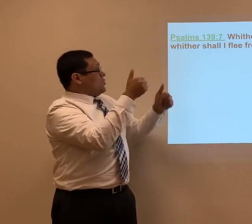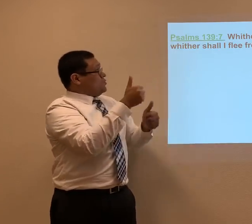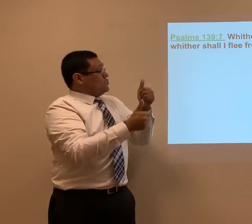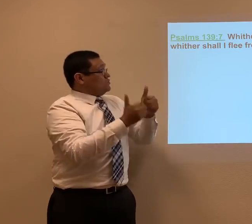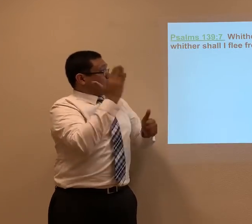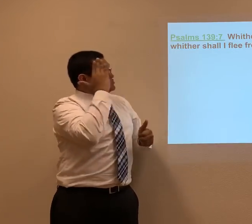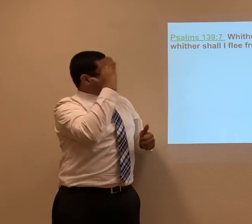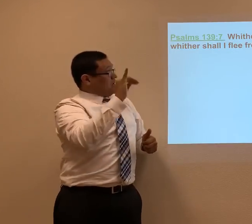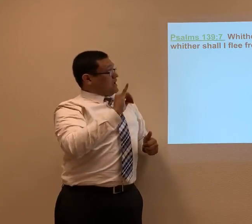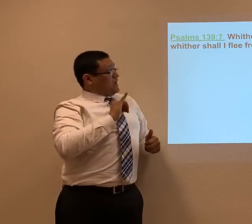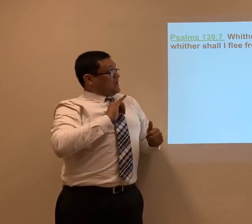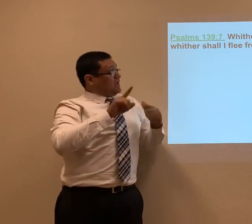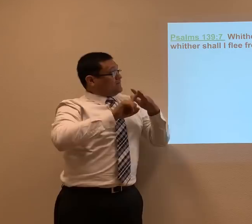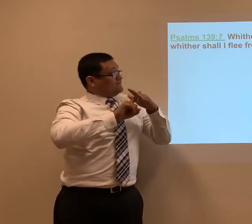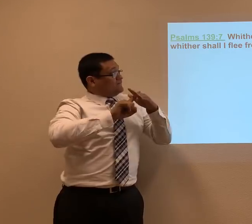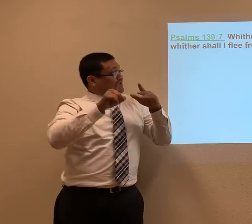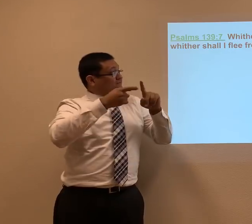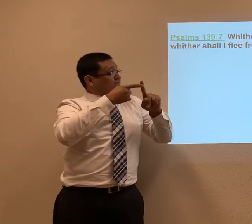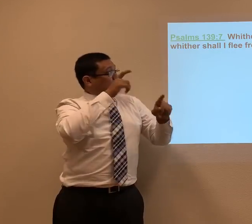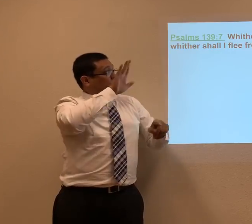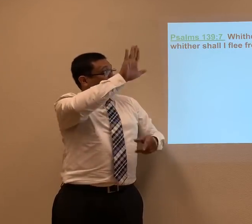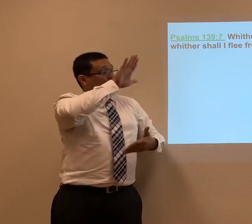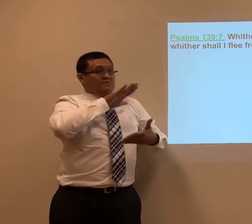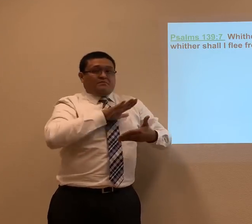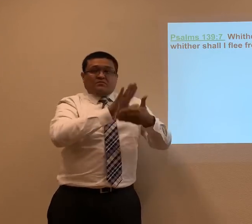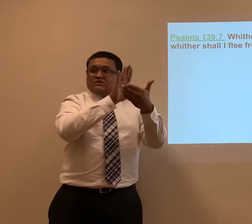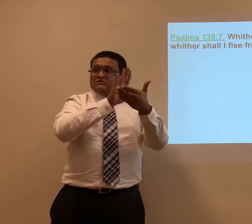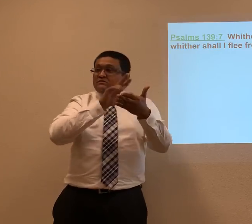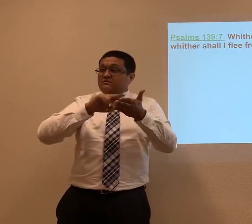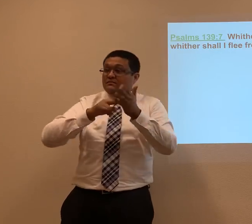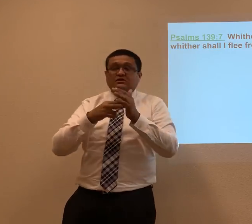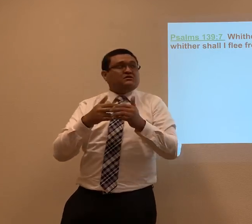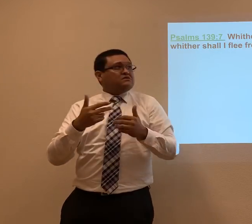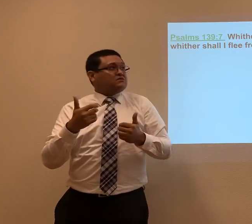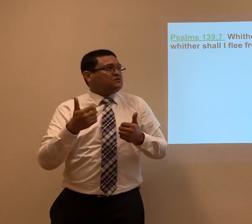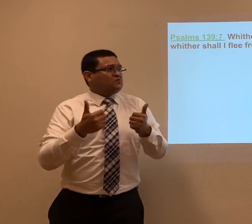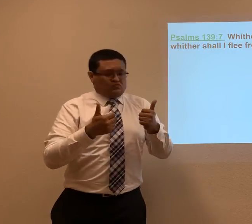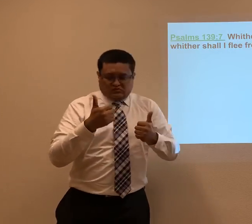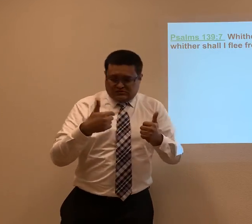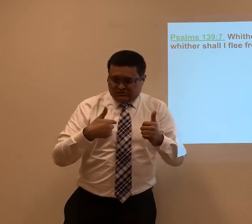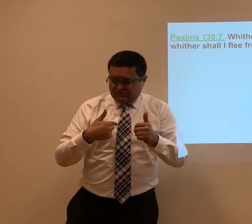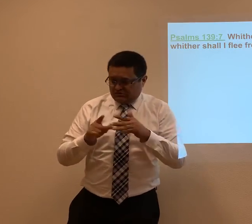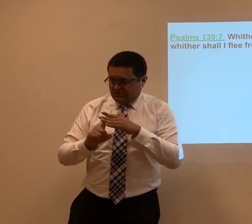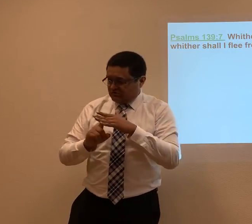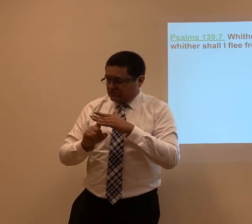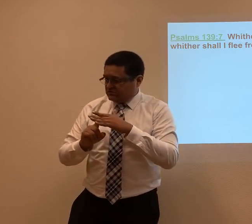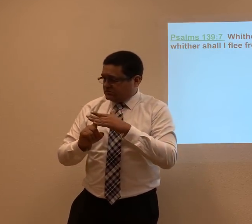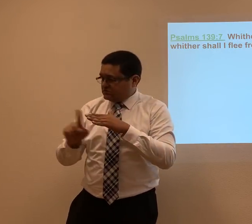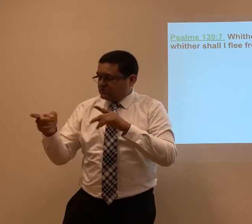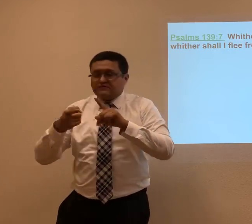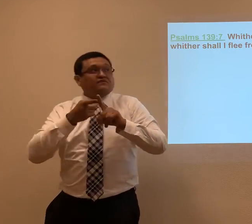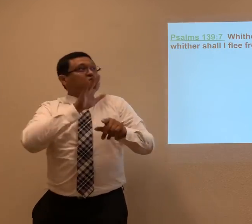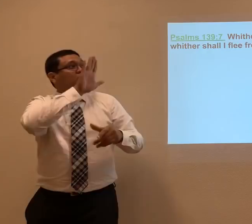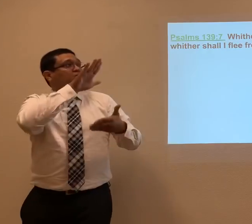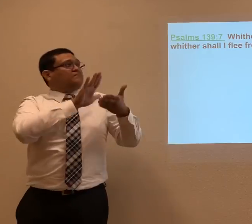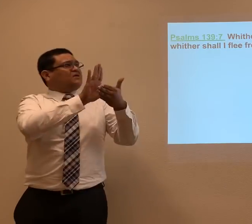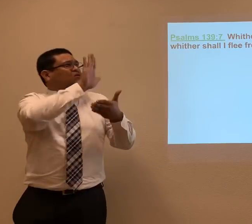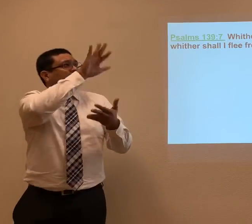Or whether shall I flee from thy presence? Which means, so either I leave